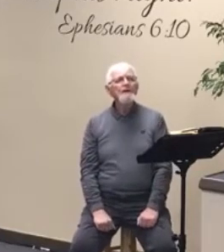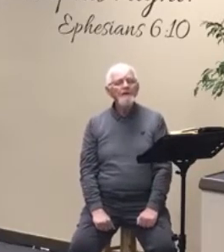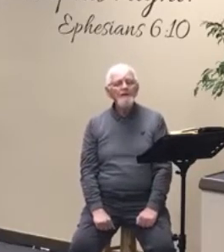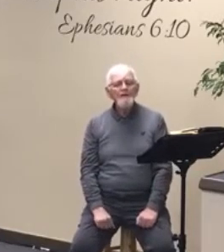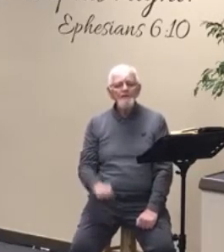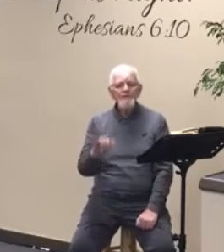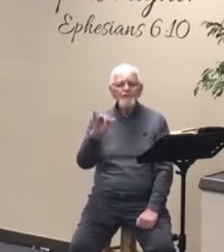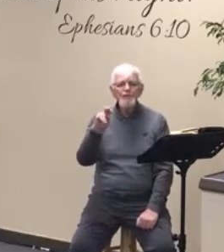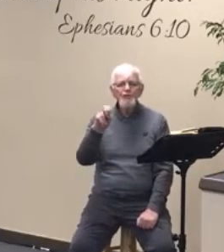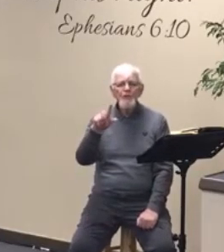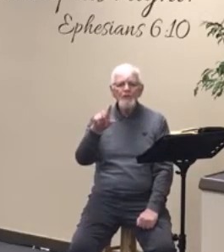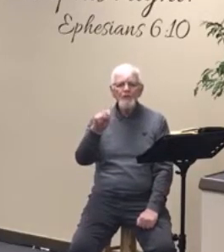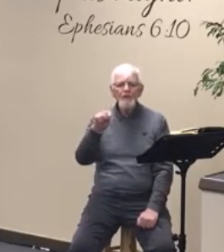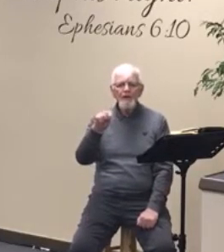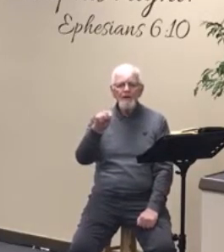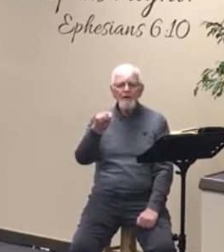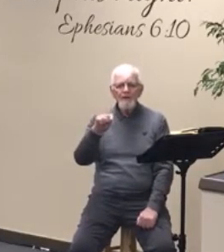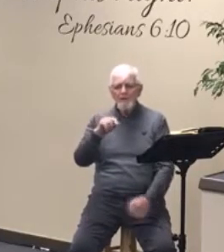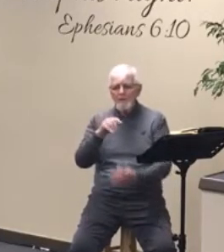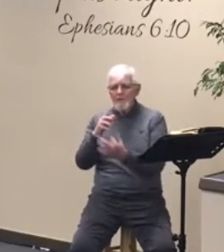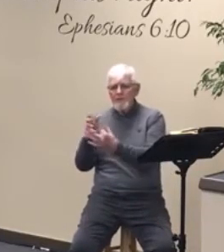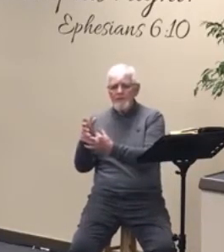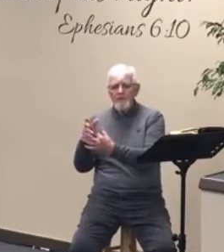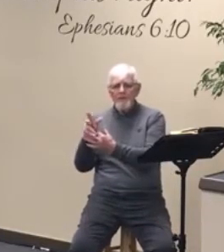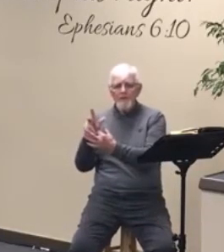June 20th through the 23rd, which is